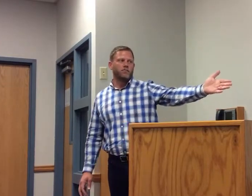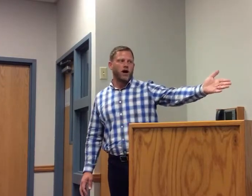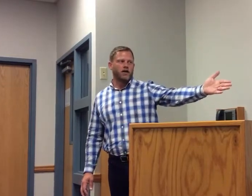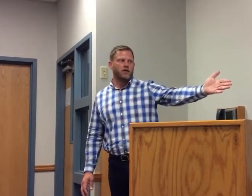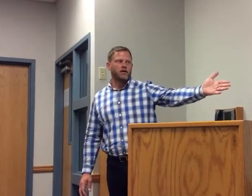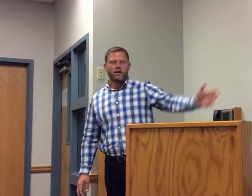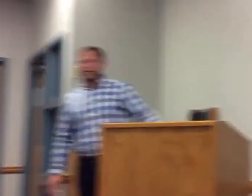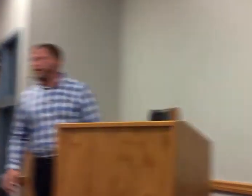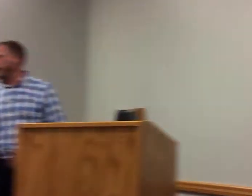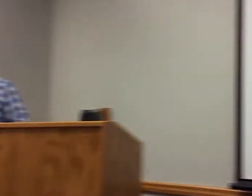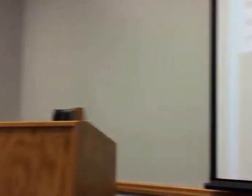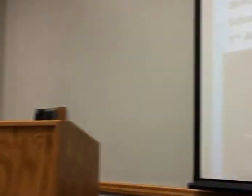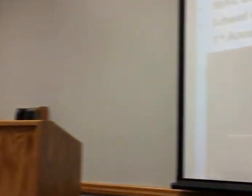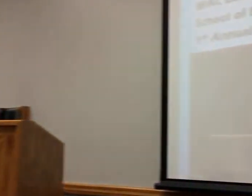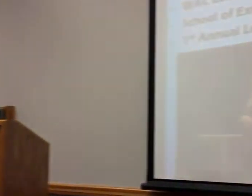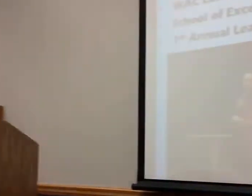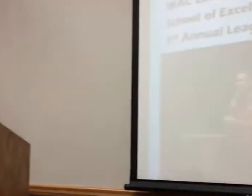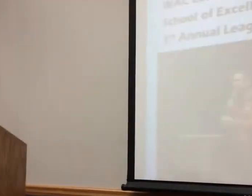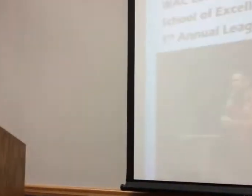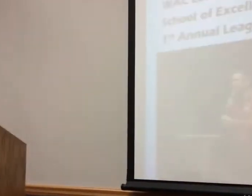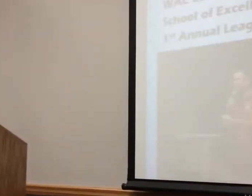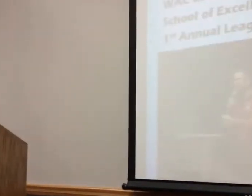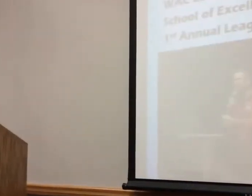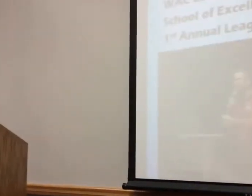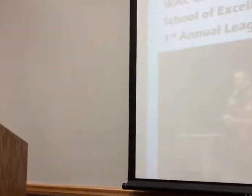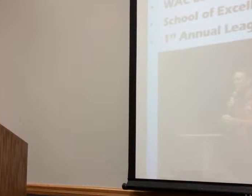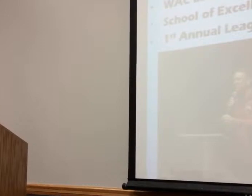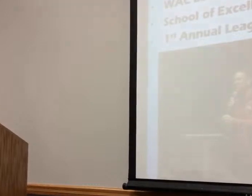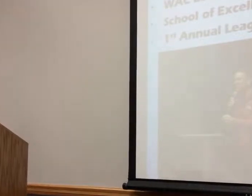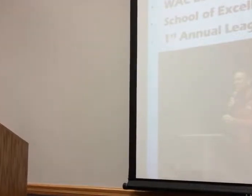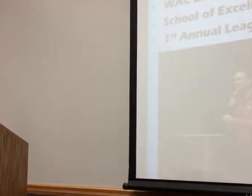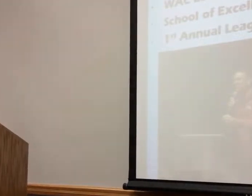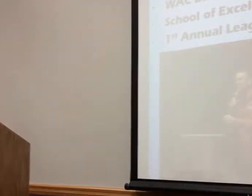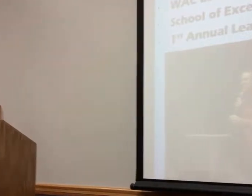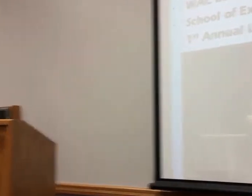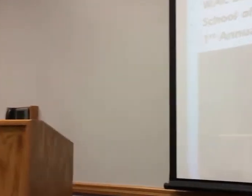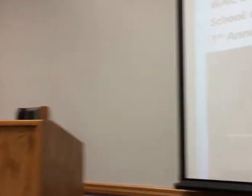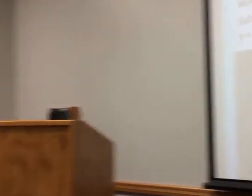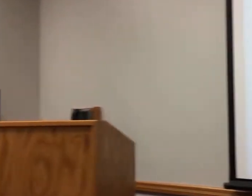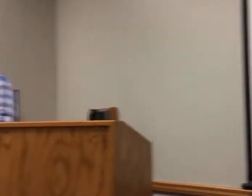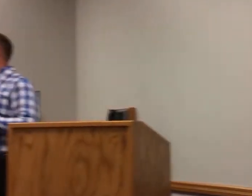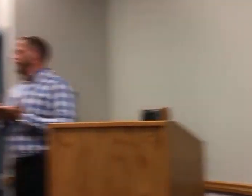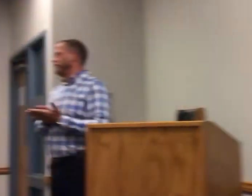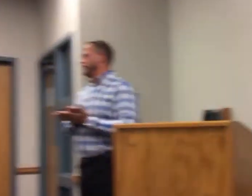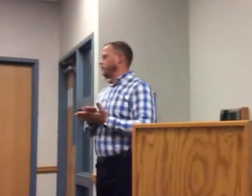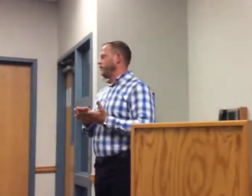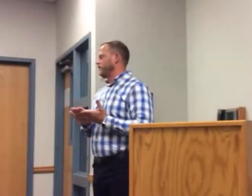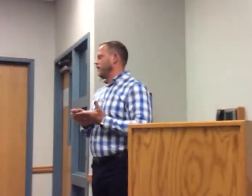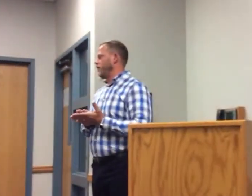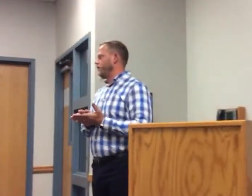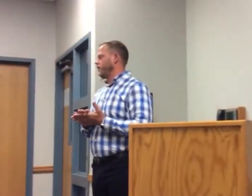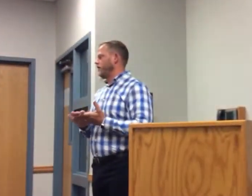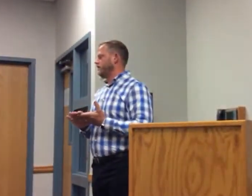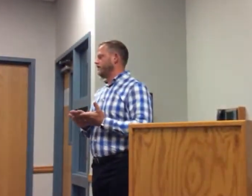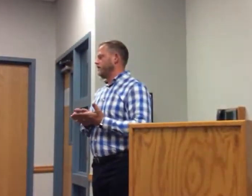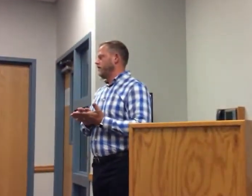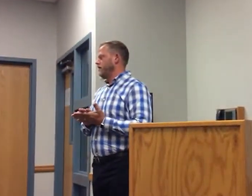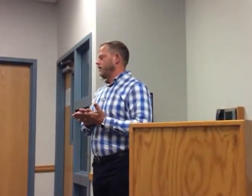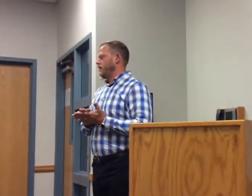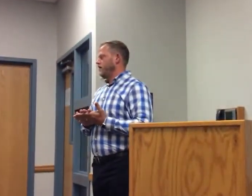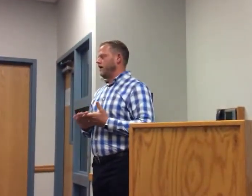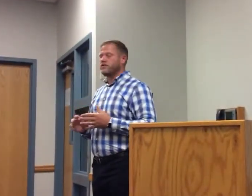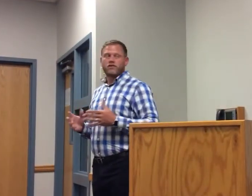was Mark Potter down there in the left-hand corner. You know, after these assemblies get over,